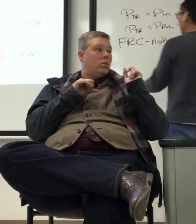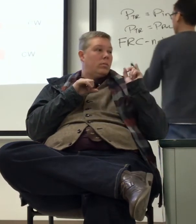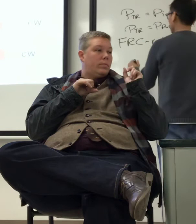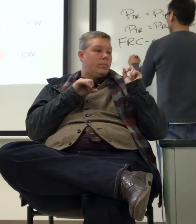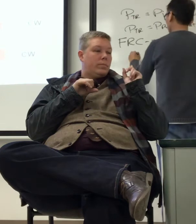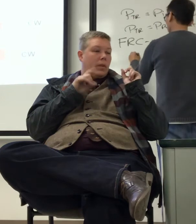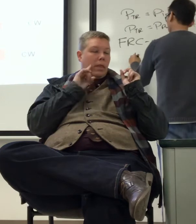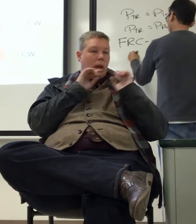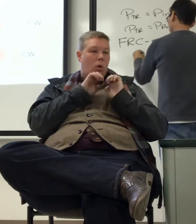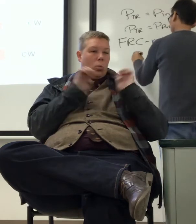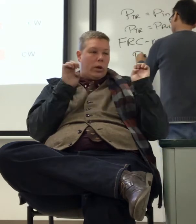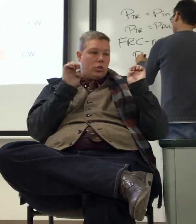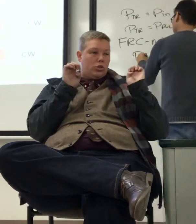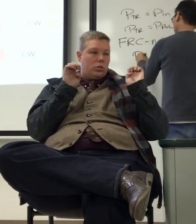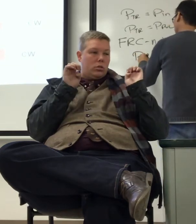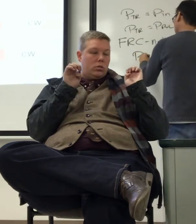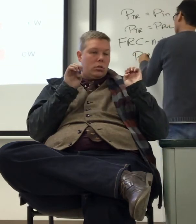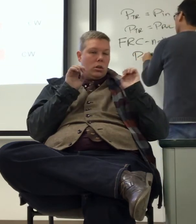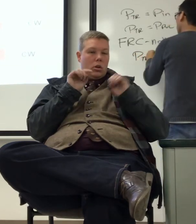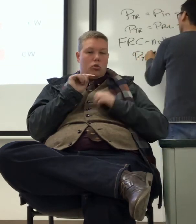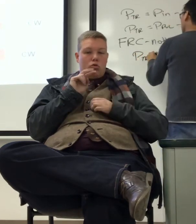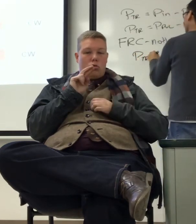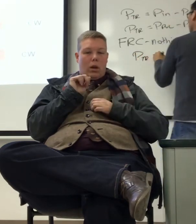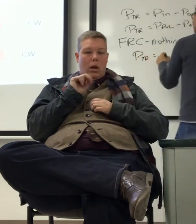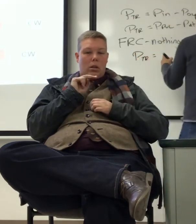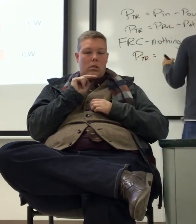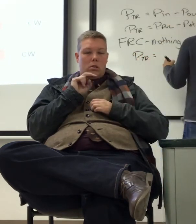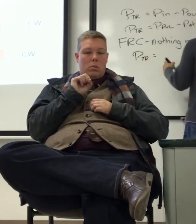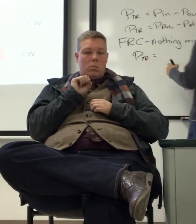our equation here, transmural pressure,